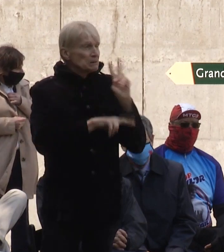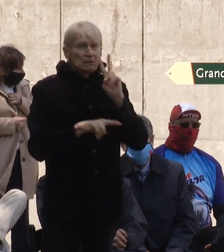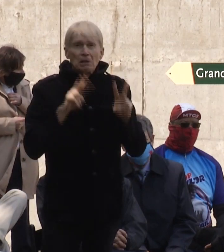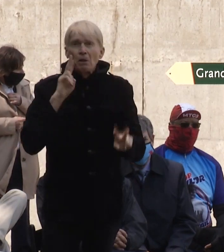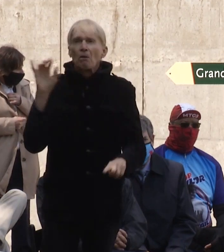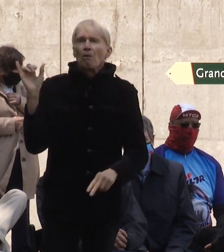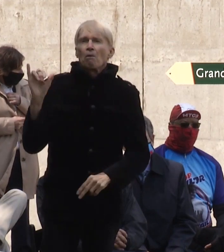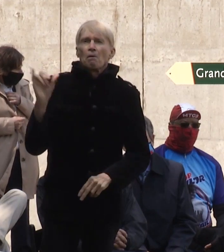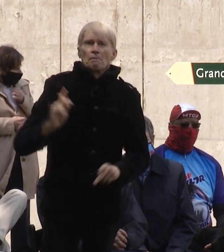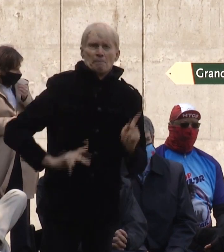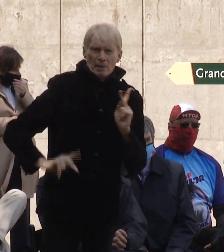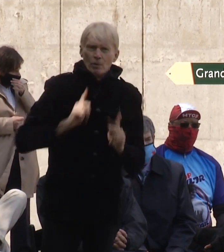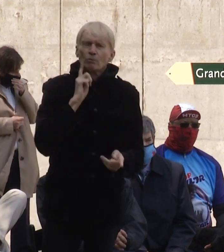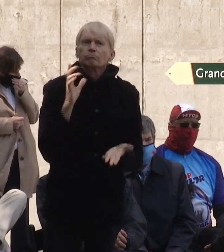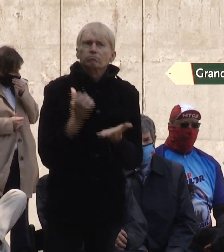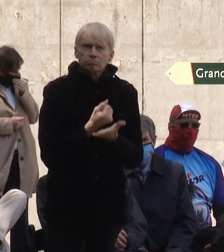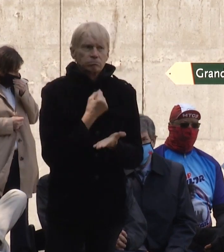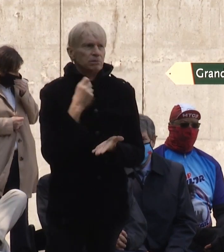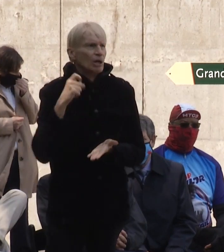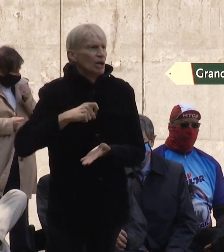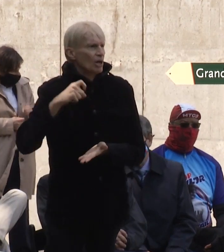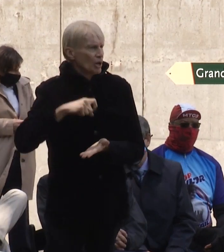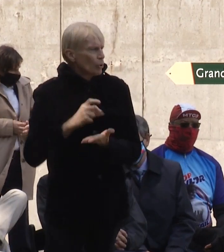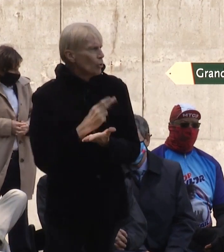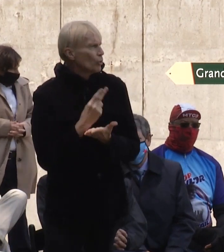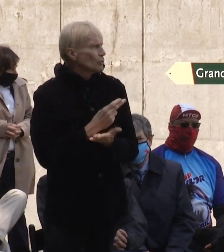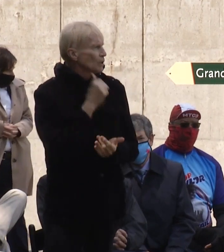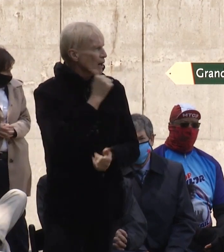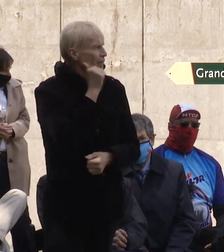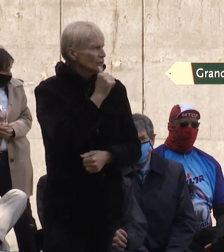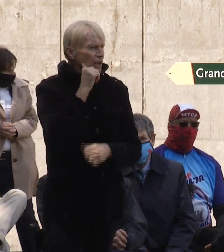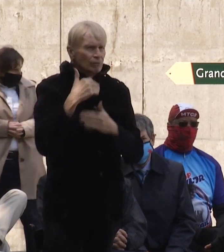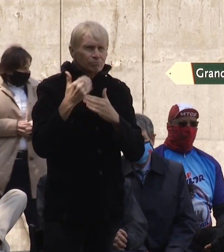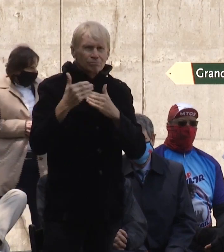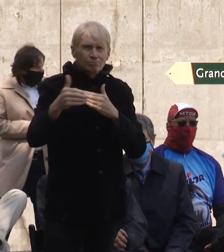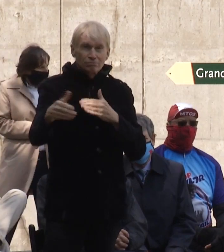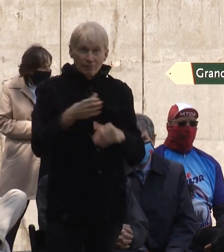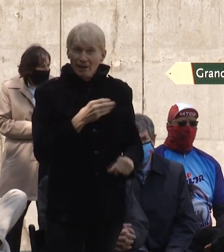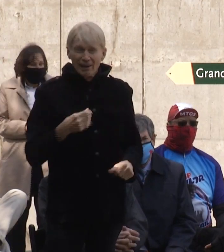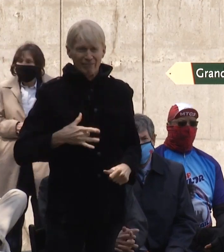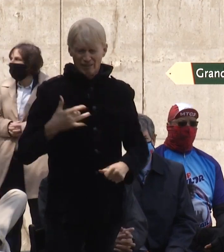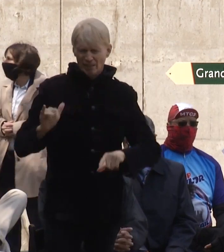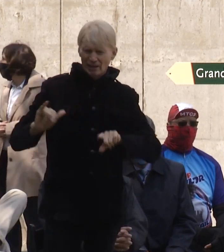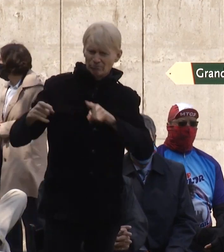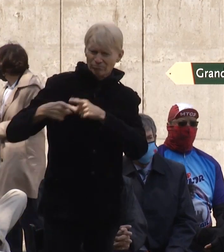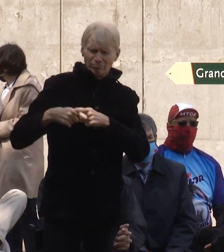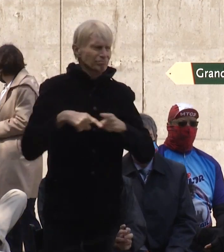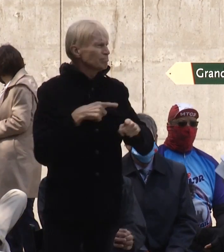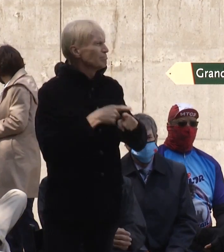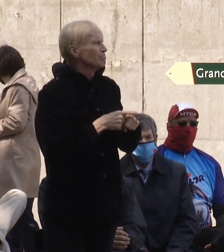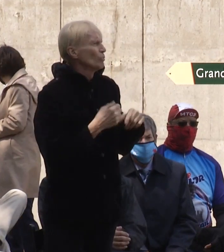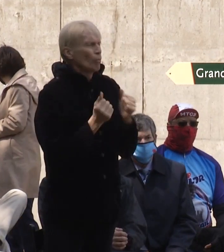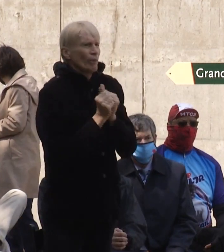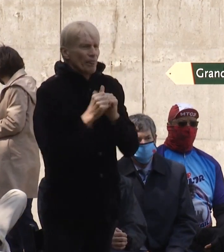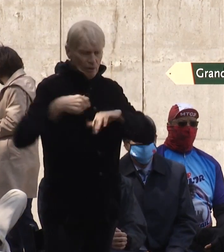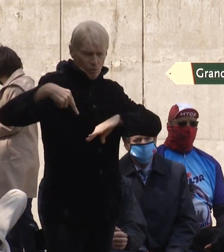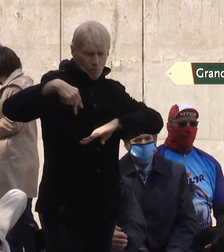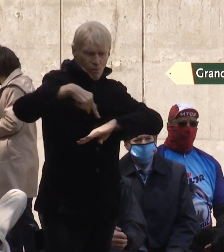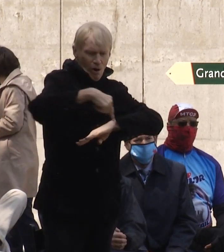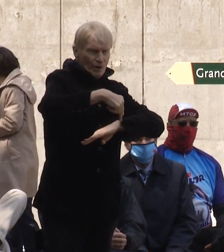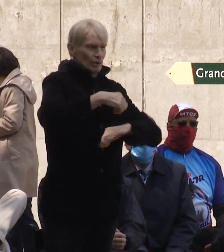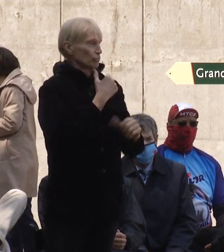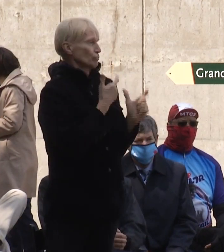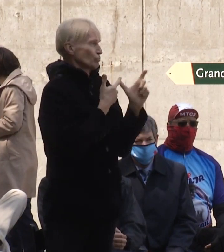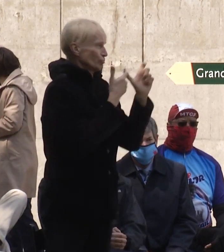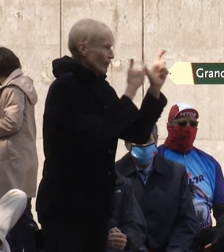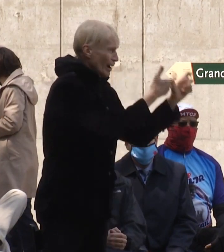how much people use the lakefront on a day in and day out basis, and deconflicting the walkers from the runners,